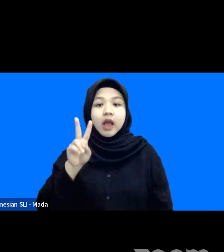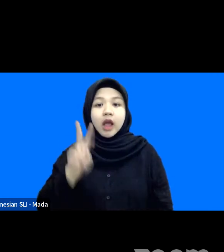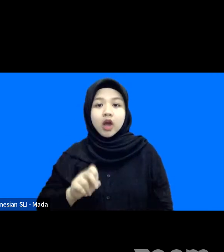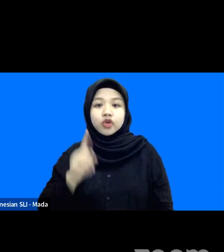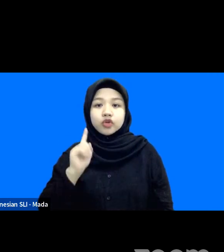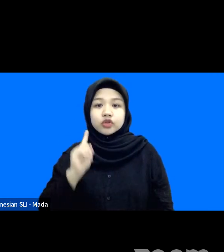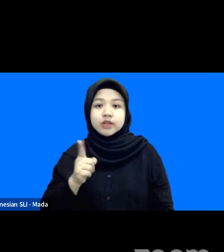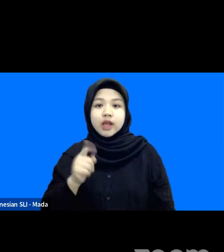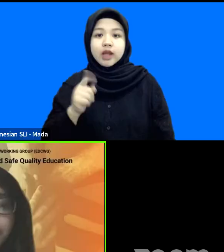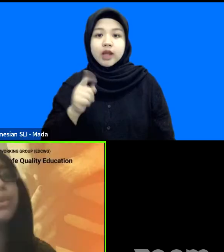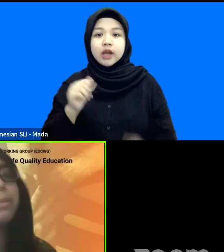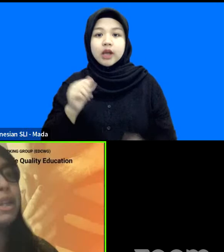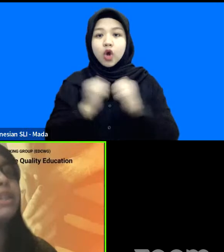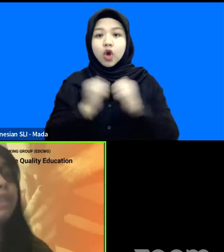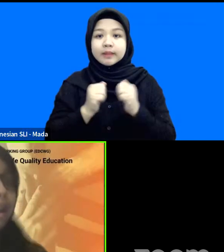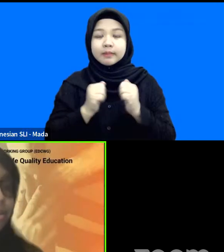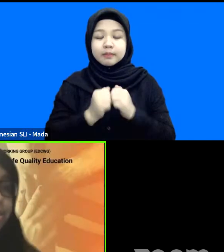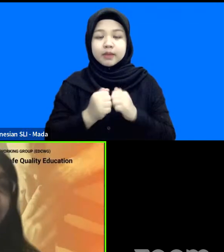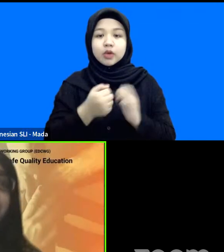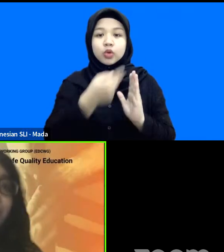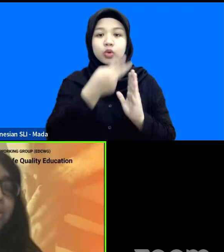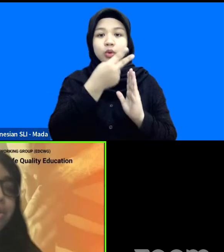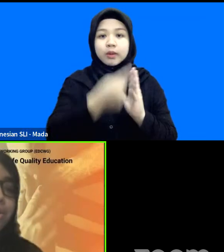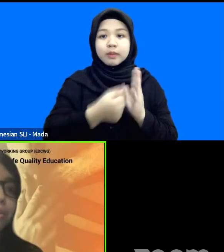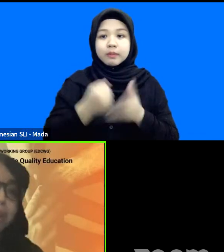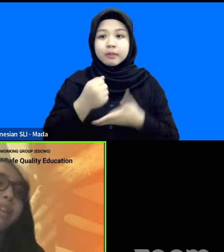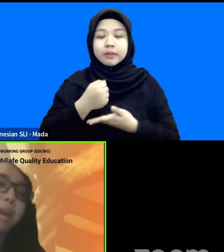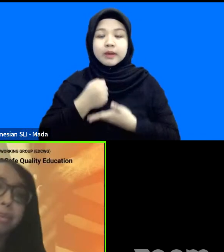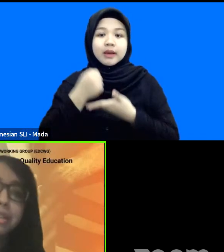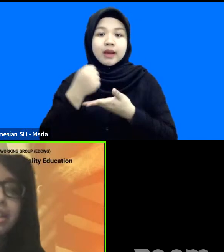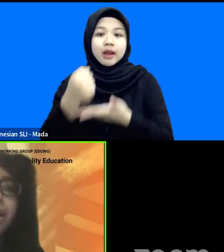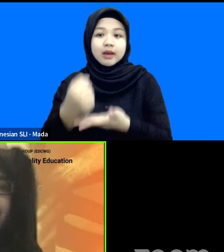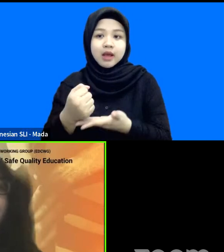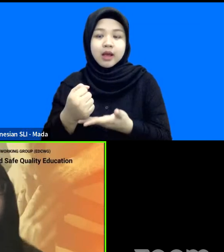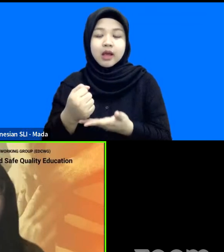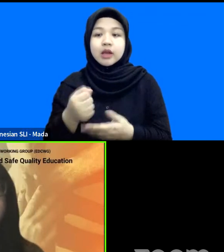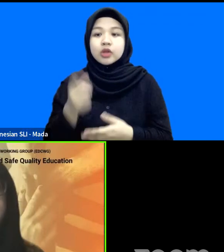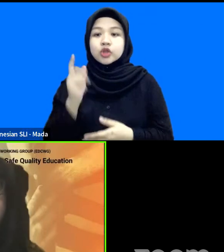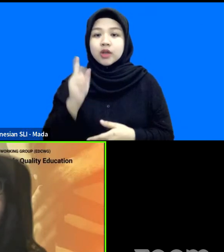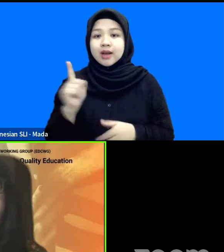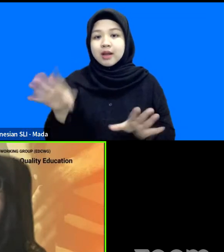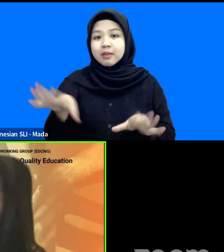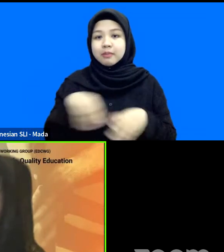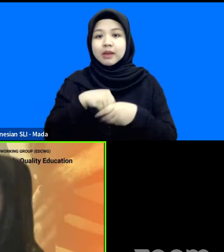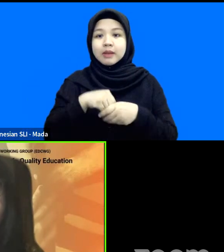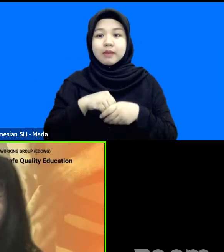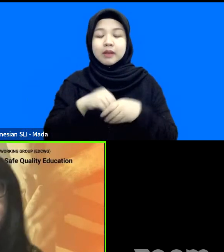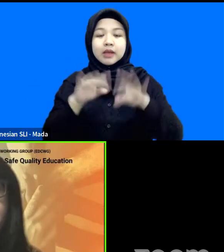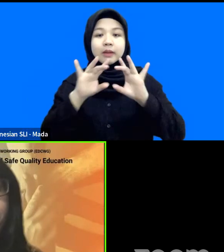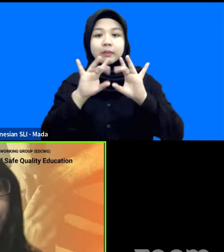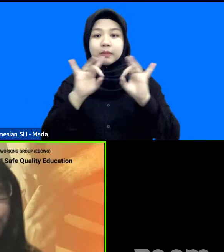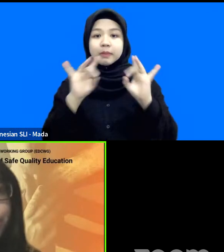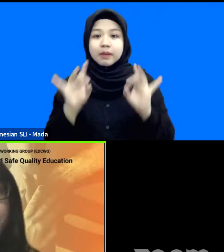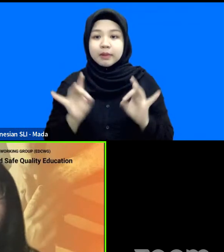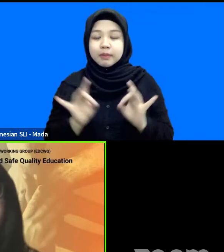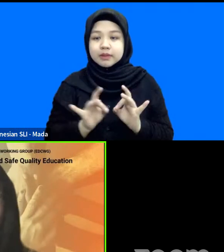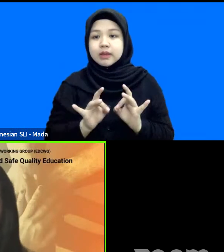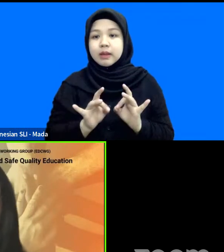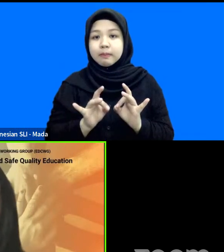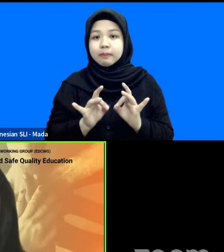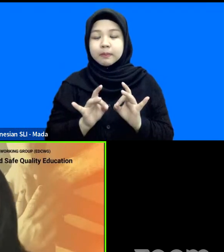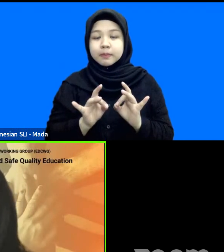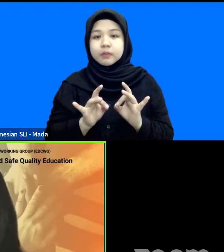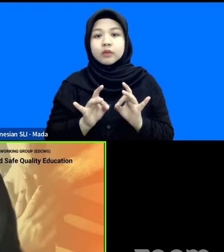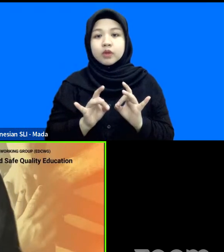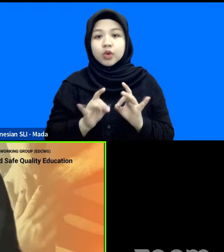So it should be involved into many different actors of education to make that happen. And I would like to give the floor to the audience